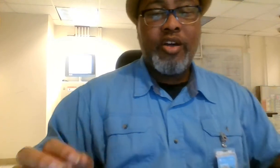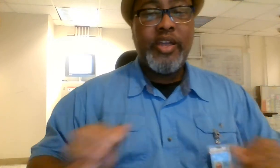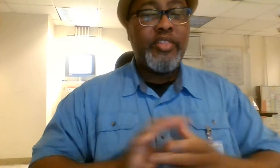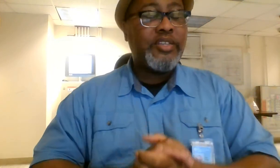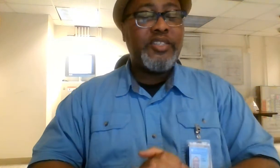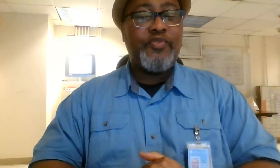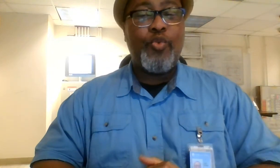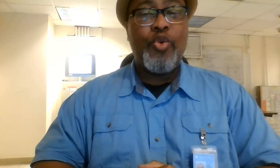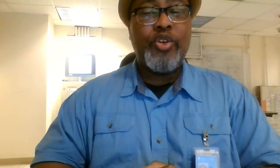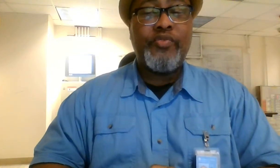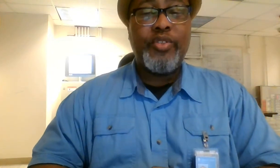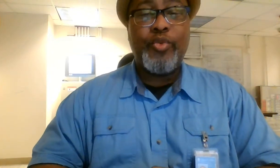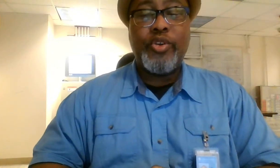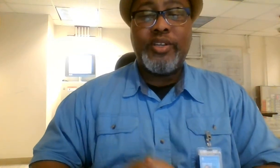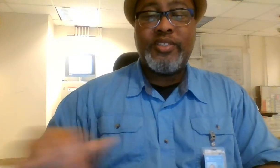Okay. That's it. For word. For the word. This.